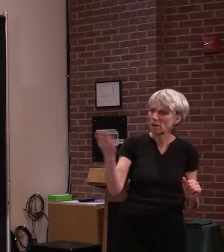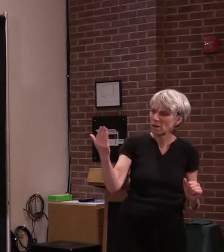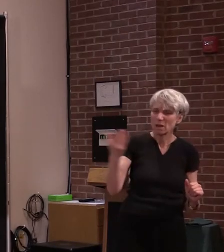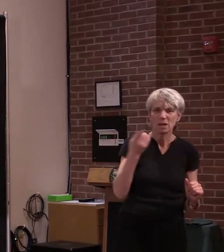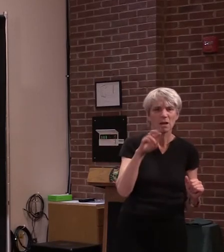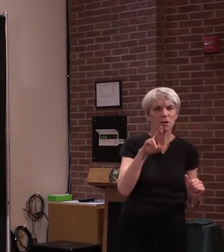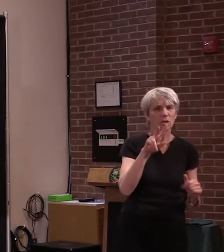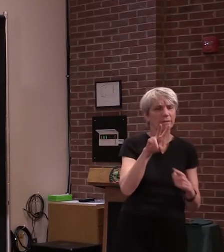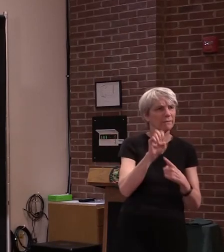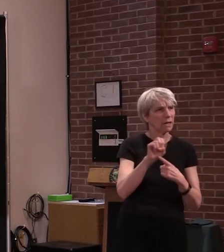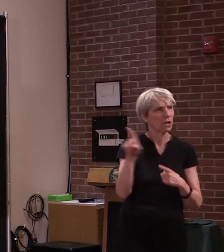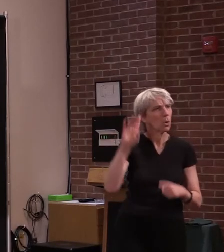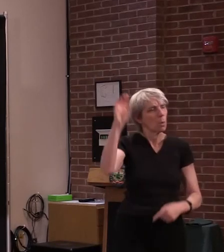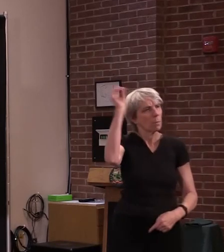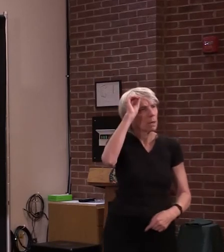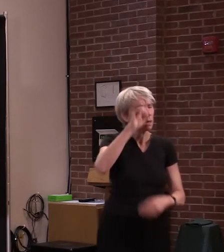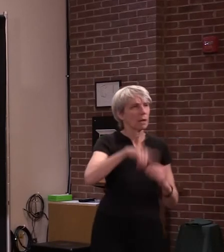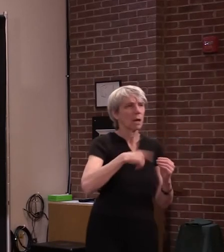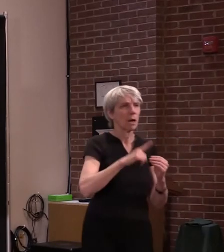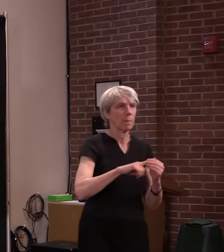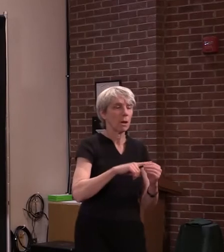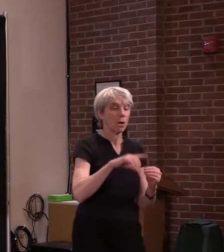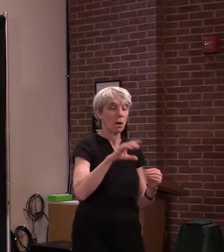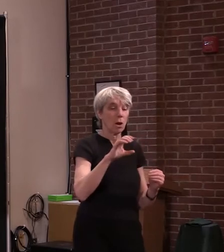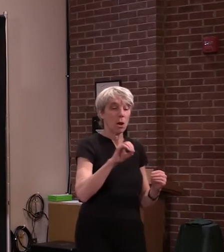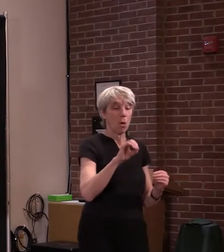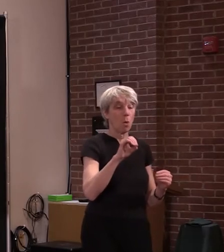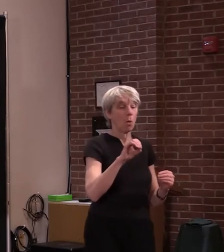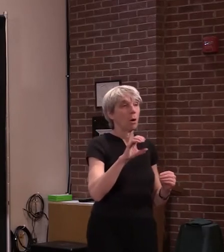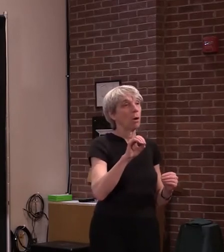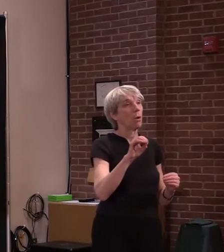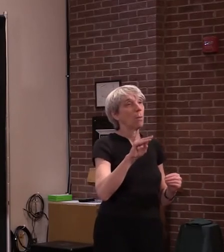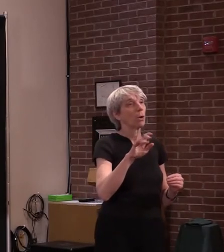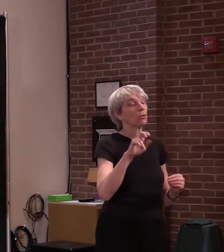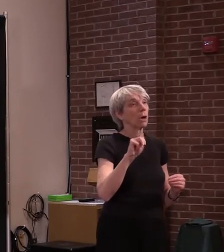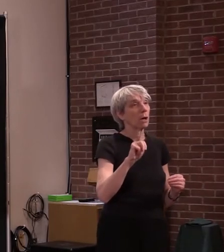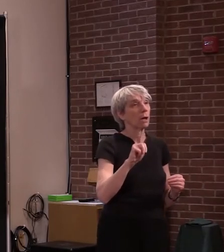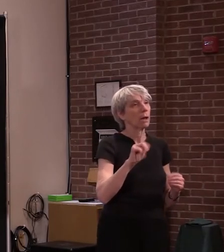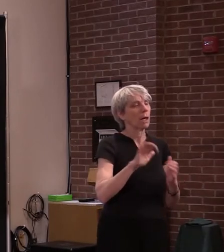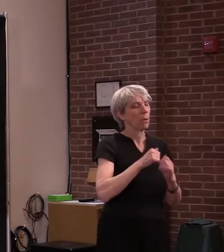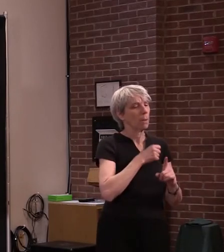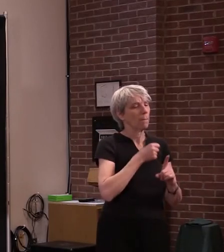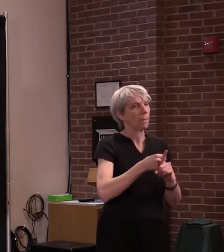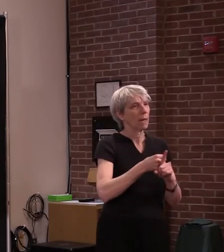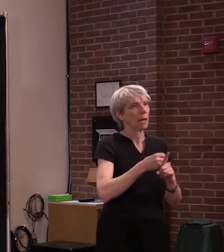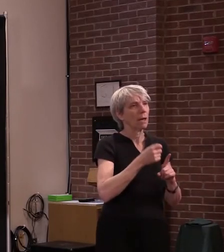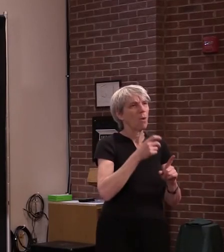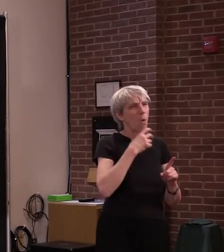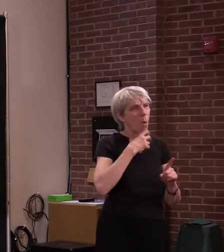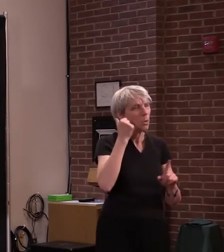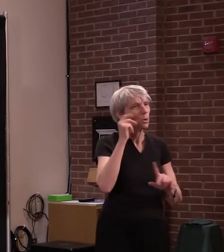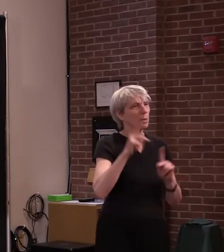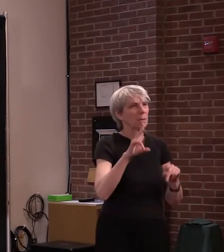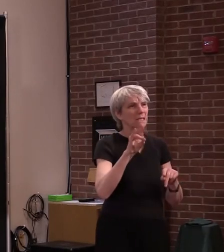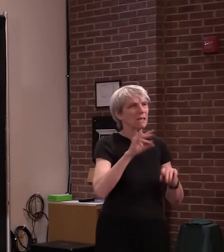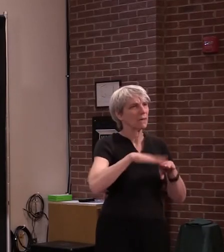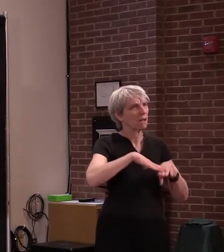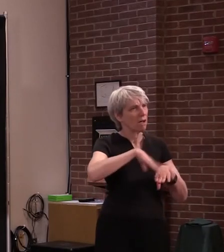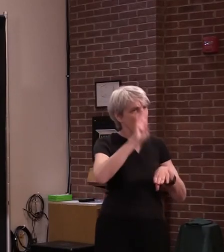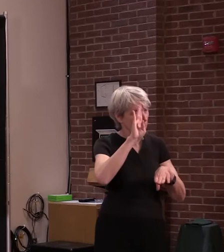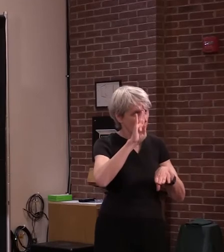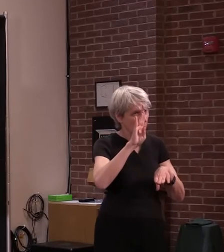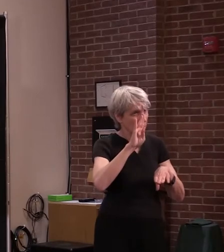what his feeling is about whether there is the extent to which the Omicron is